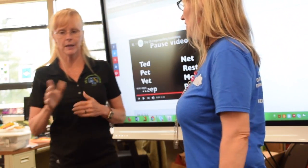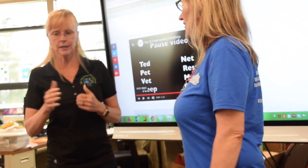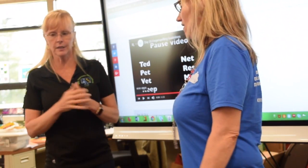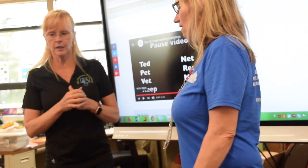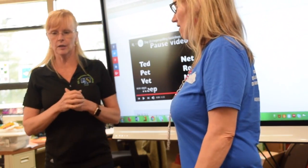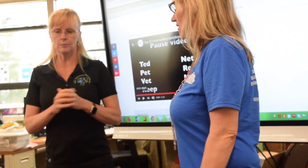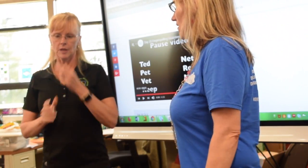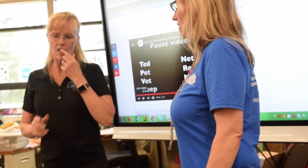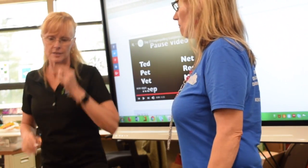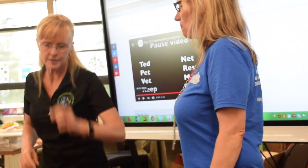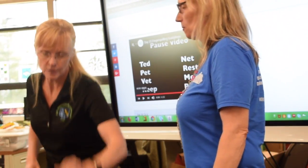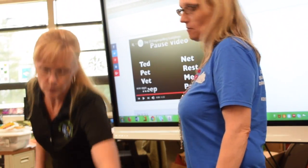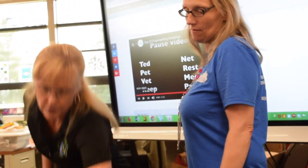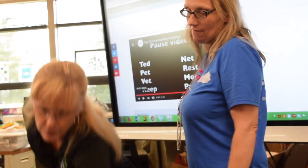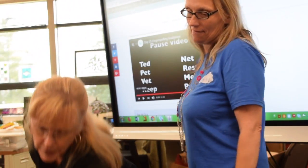spelling, let's get a word from here.